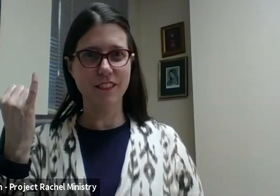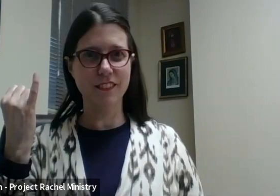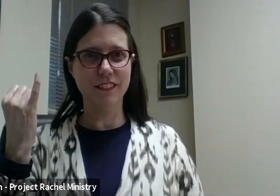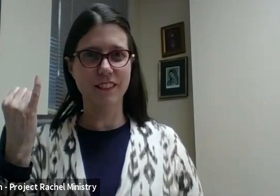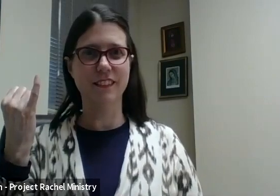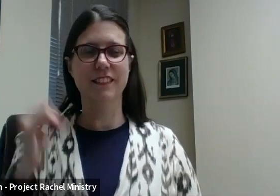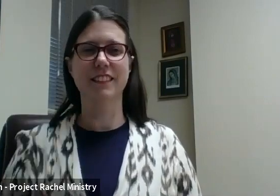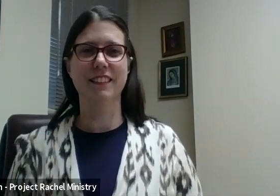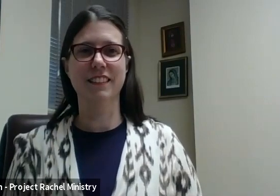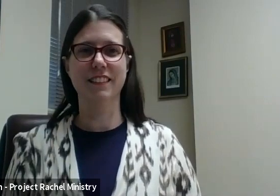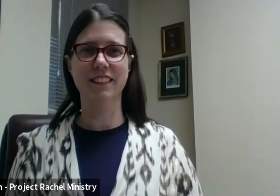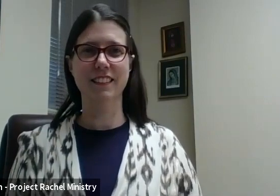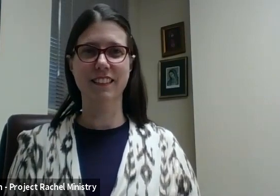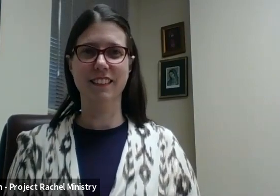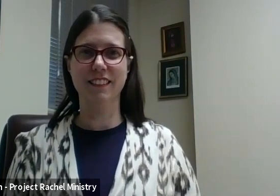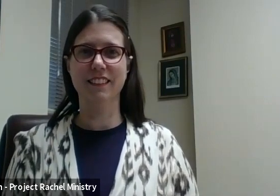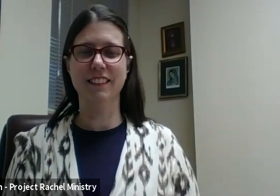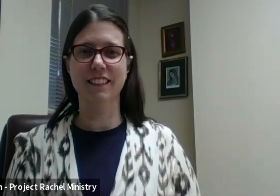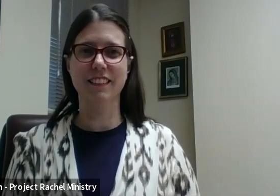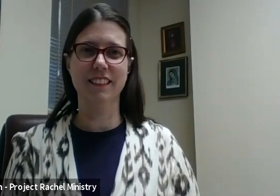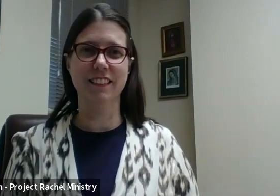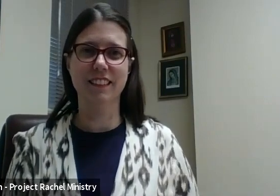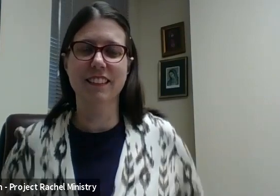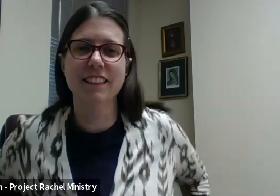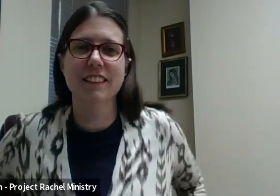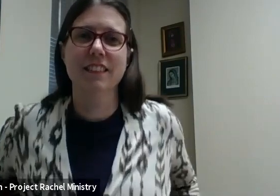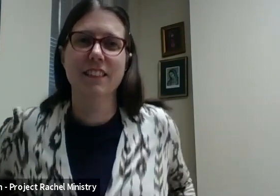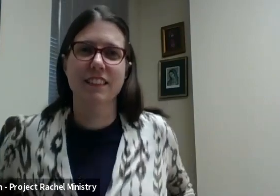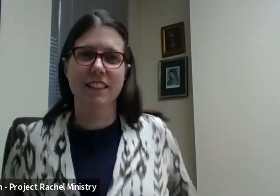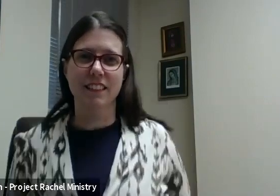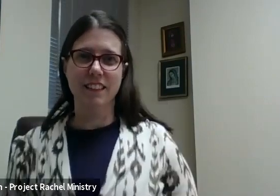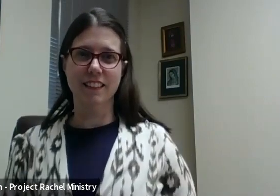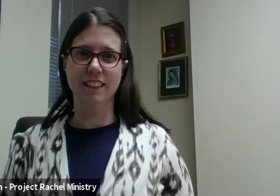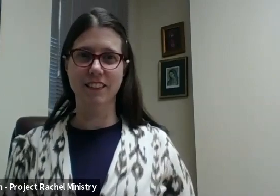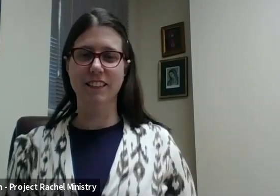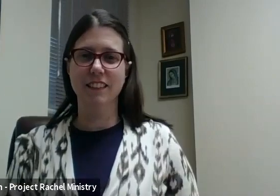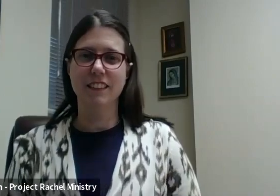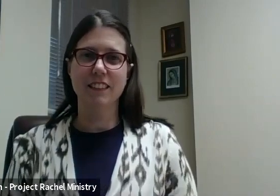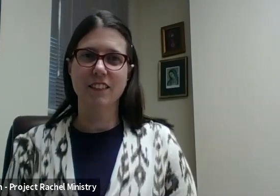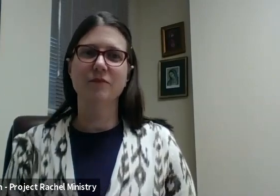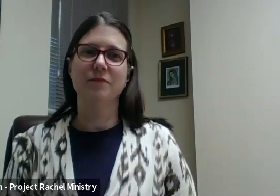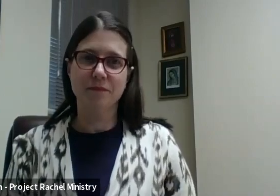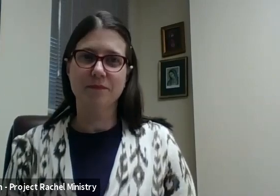Awesome. Yeah, Julia has the only one, well, in this group, Julia has the only moving letter, right? So